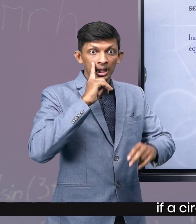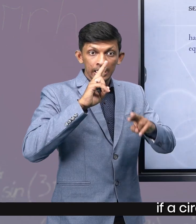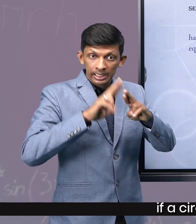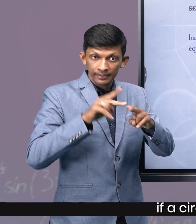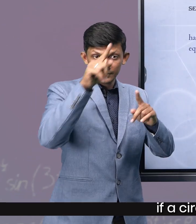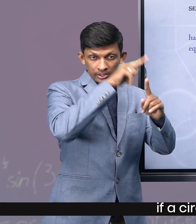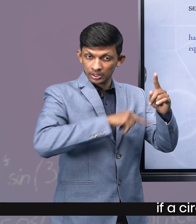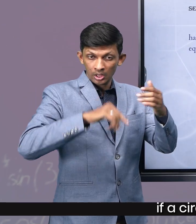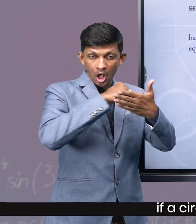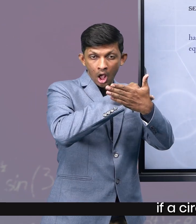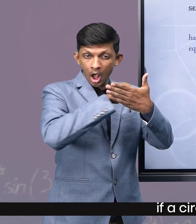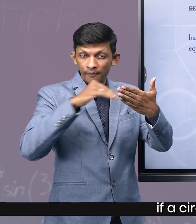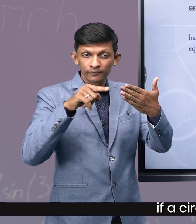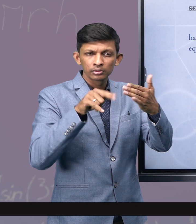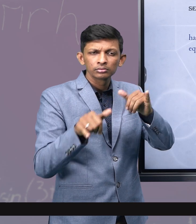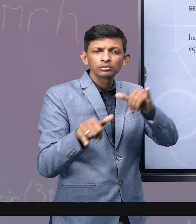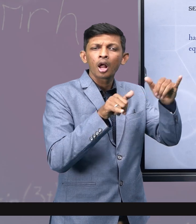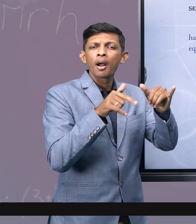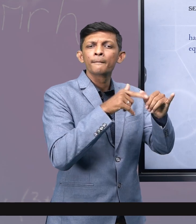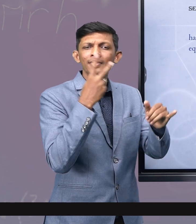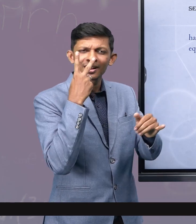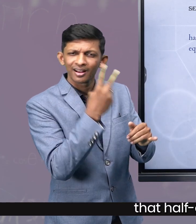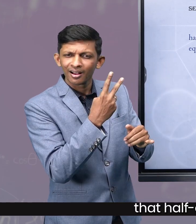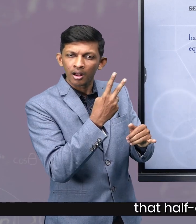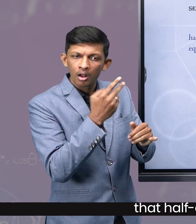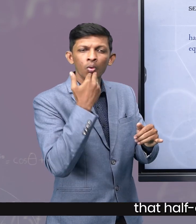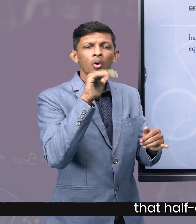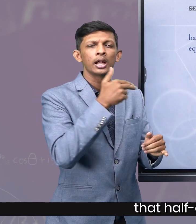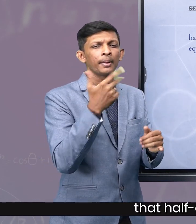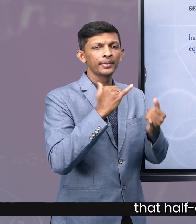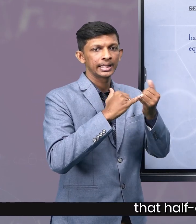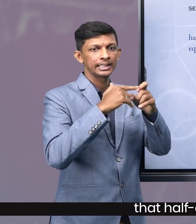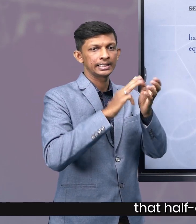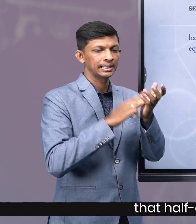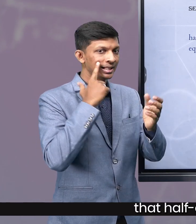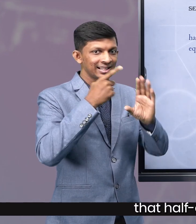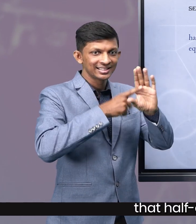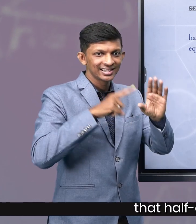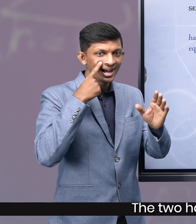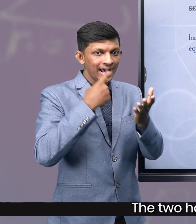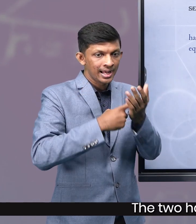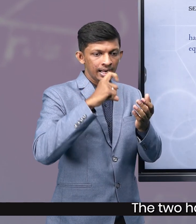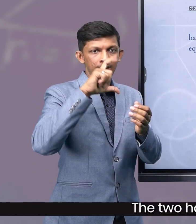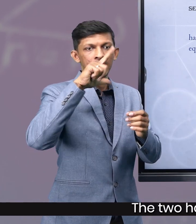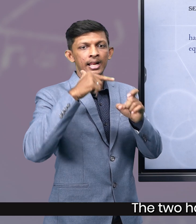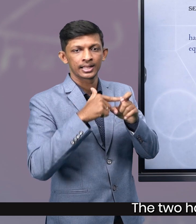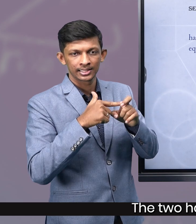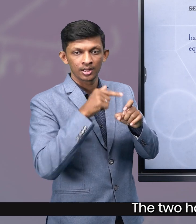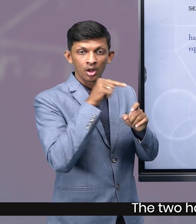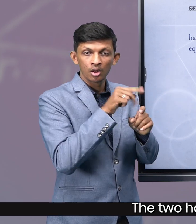If a circle is cut into half along the diameter, that half circle is called a semicircle. The two halves are of